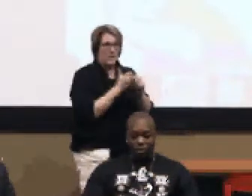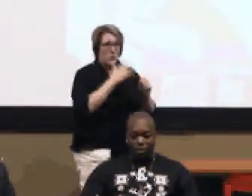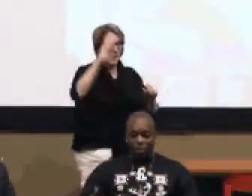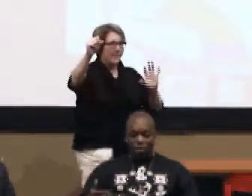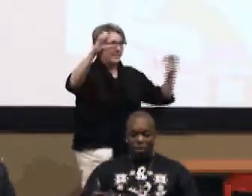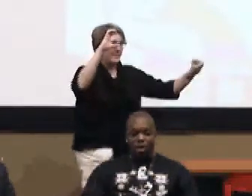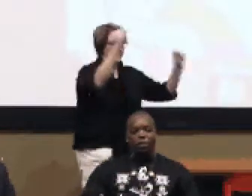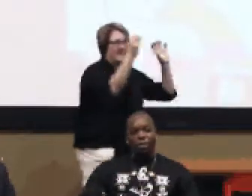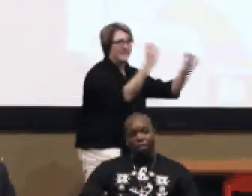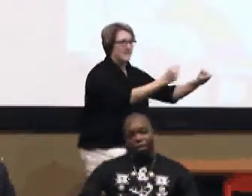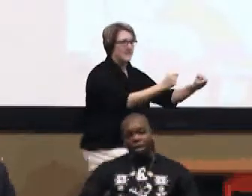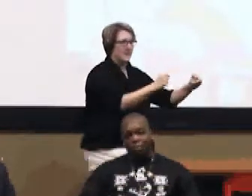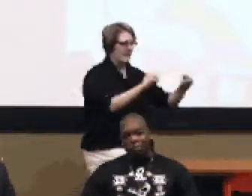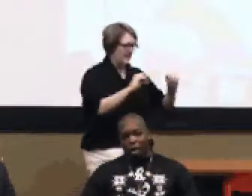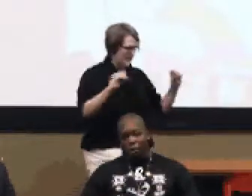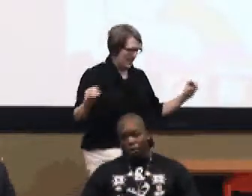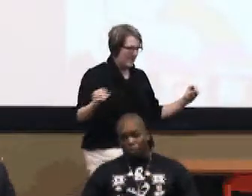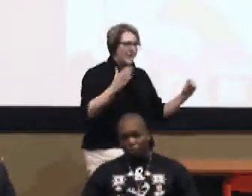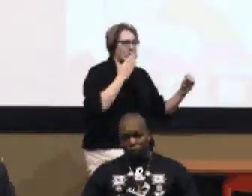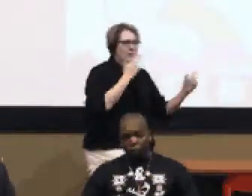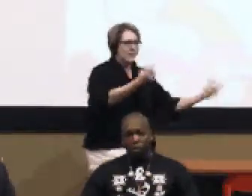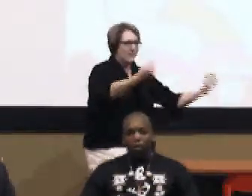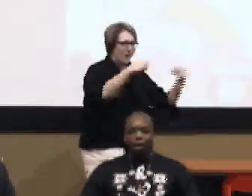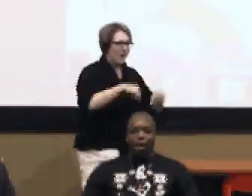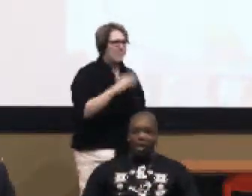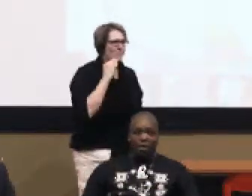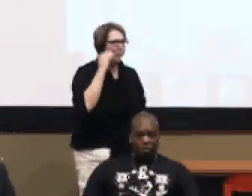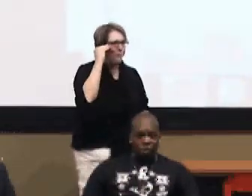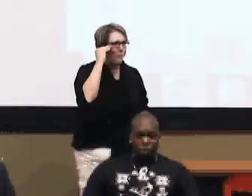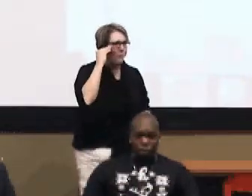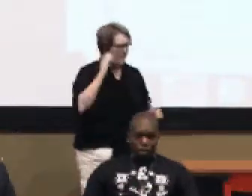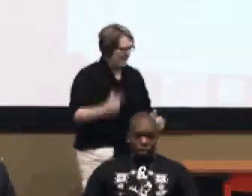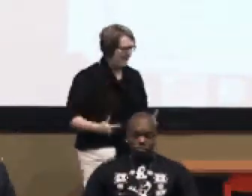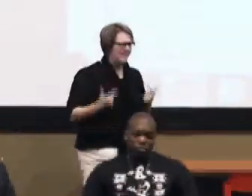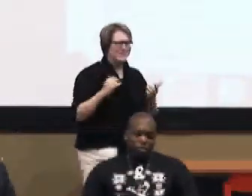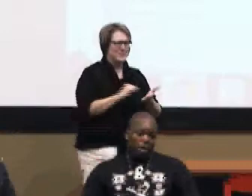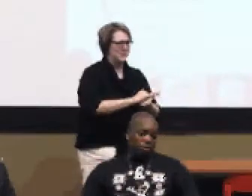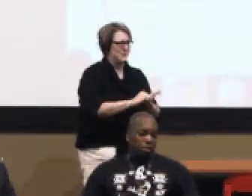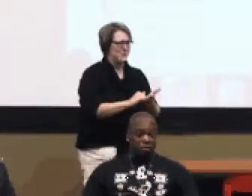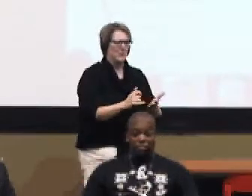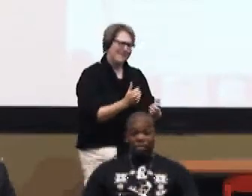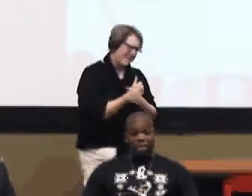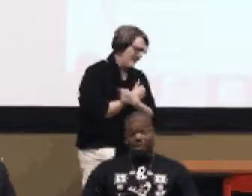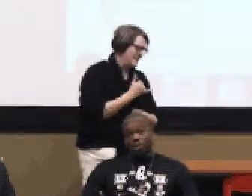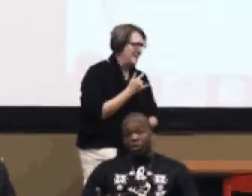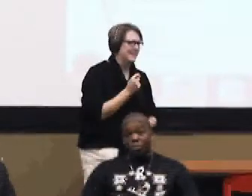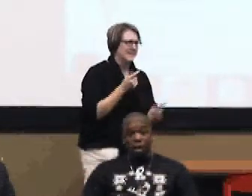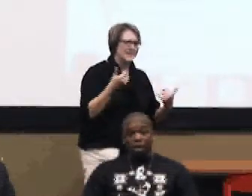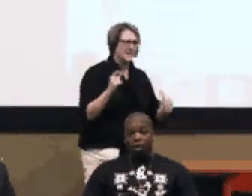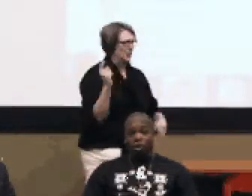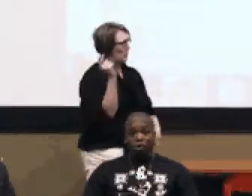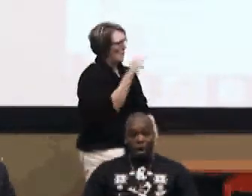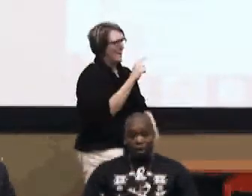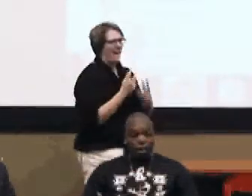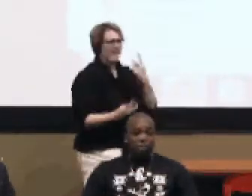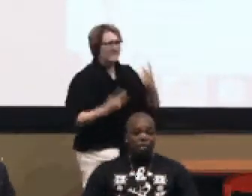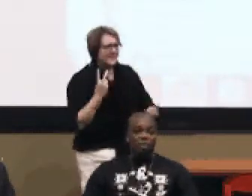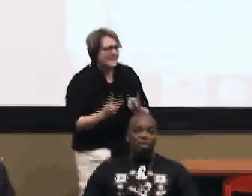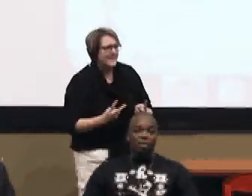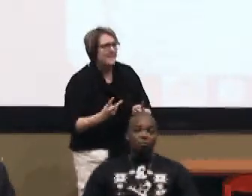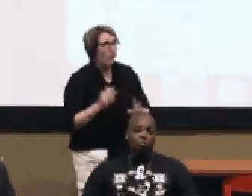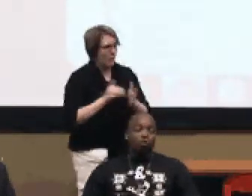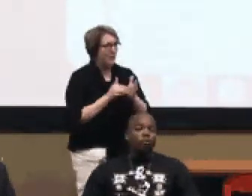leaves, then nothing good comes back home. I lived in New York, loved it. I still go back quite